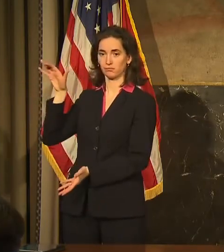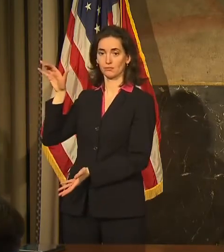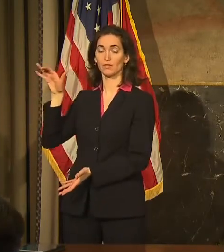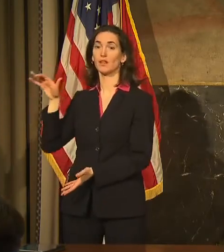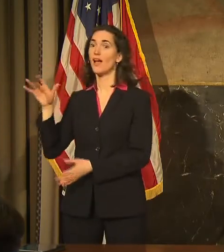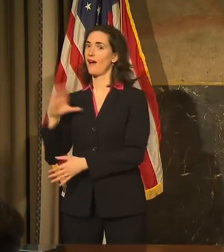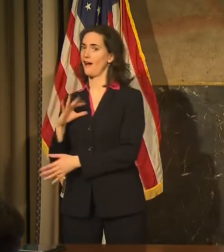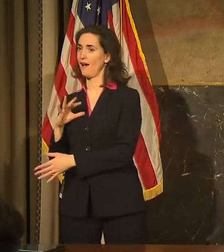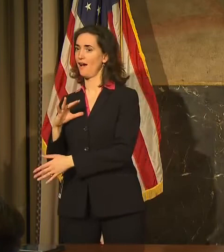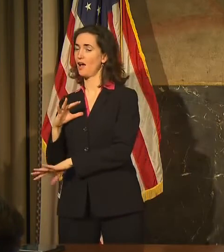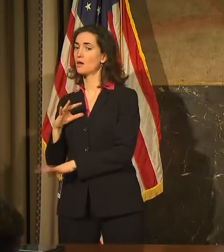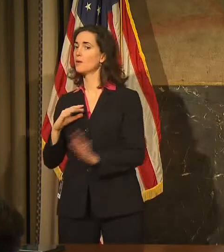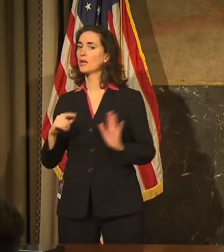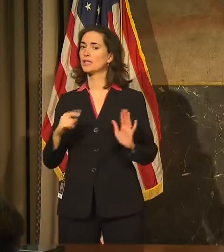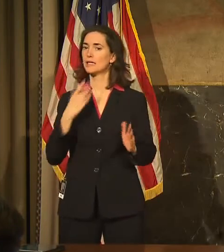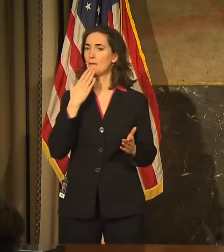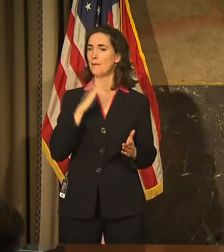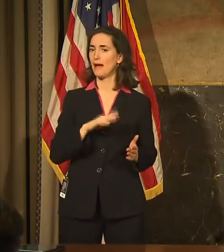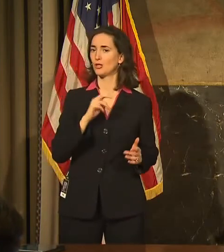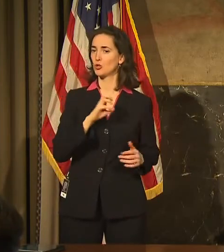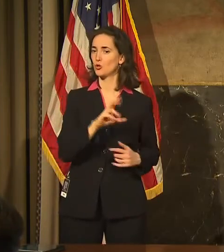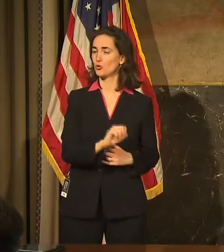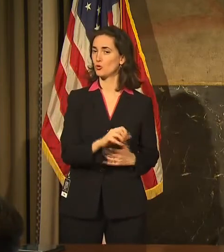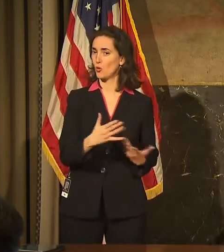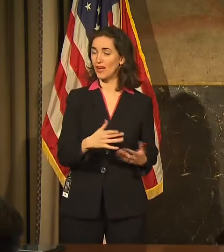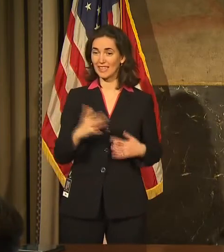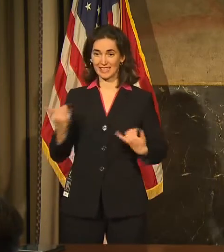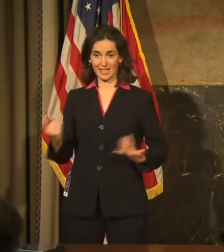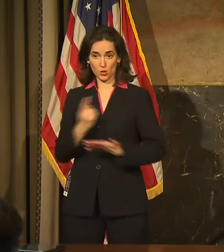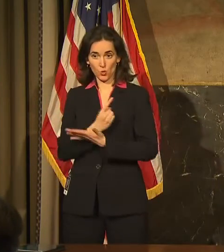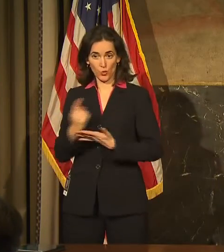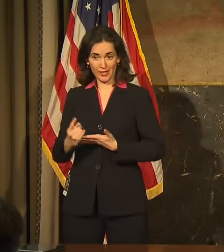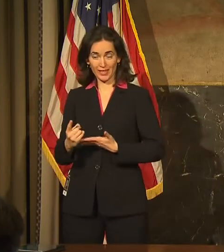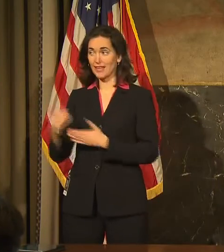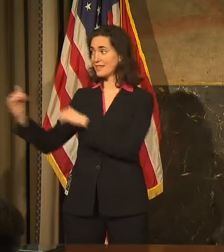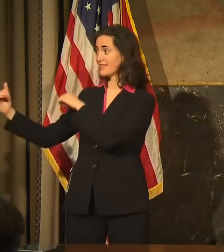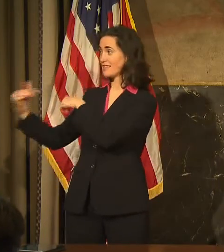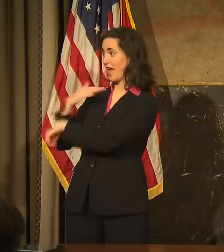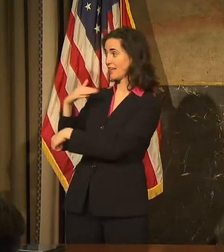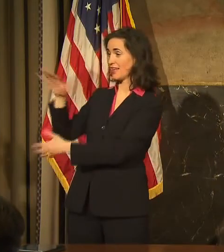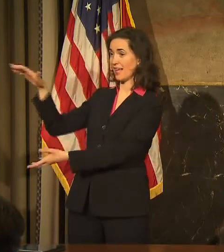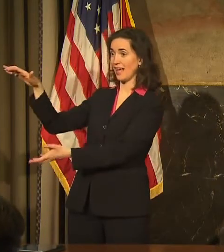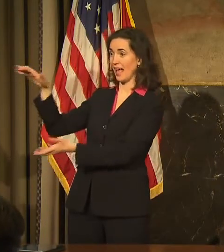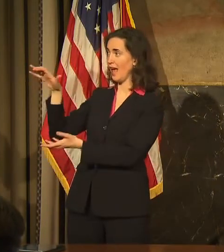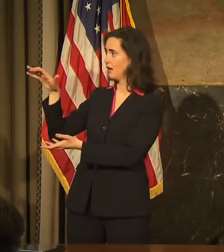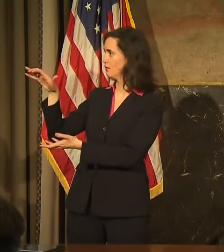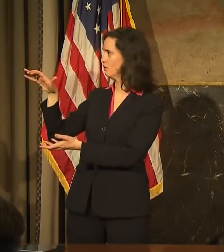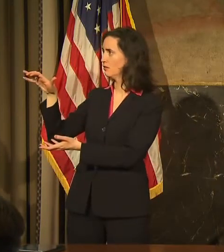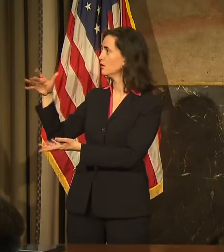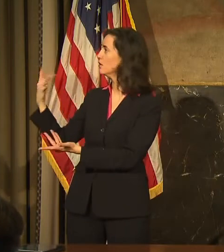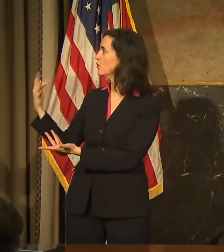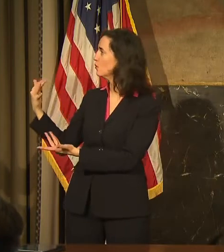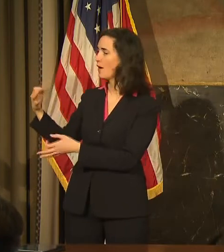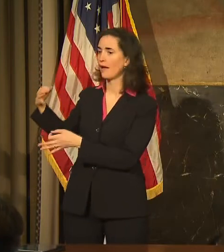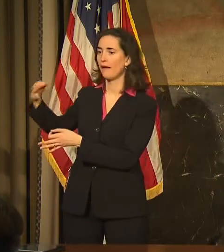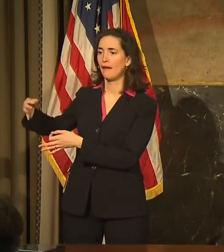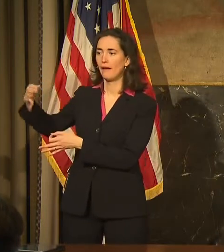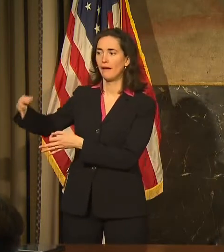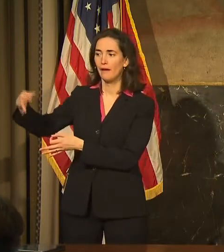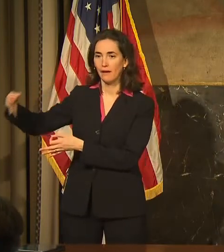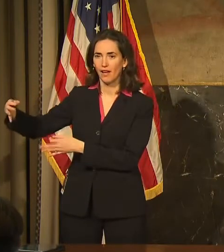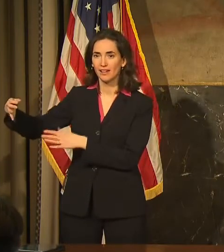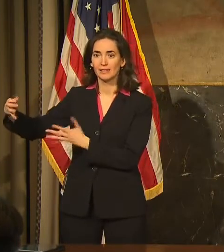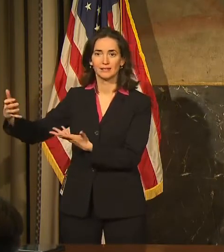is the shipments coming in for this week have been delayed. And the White House talked to us about this